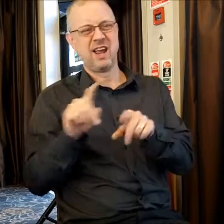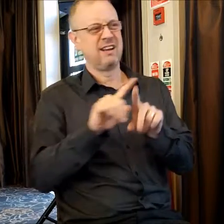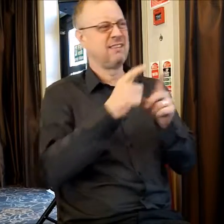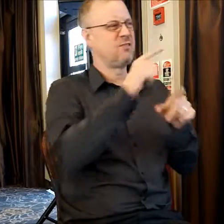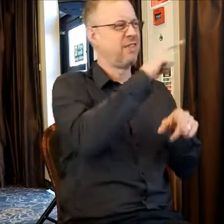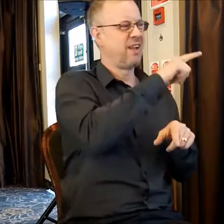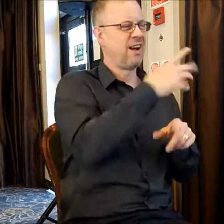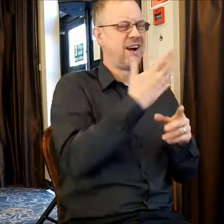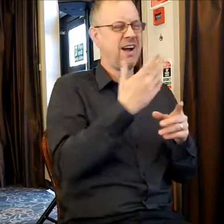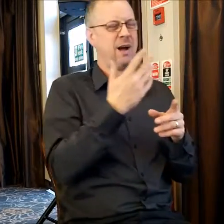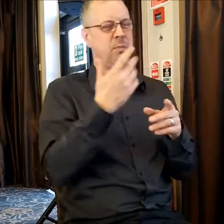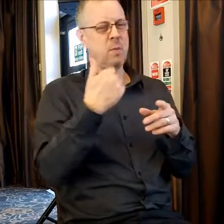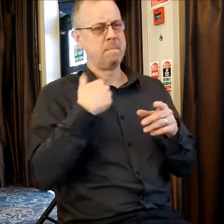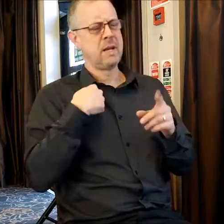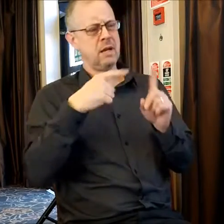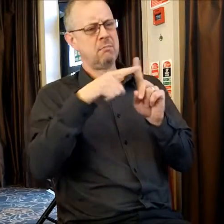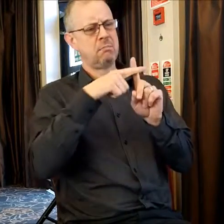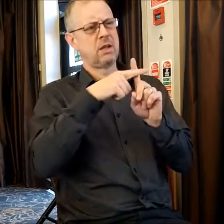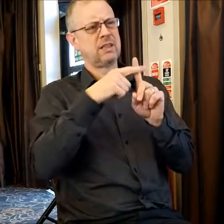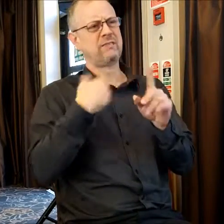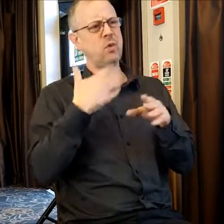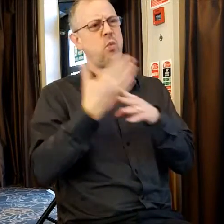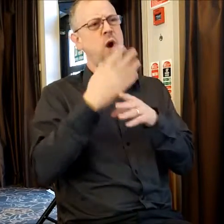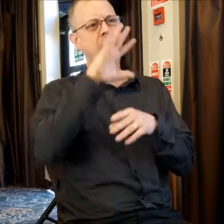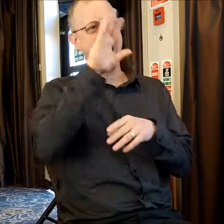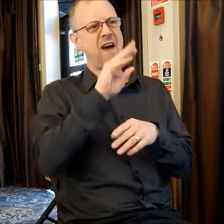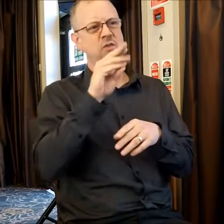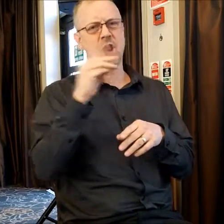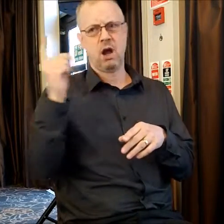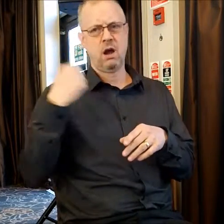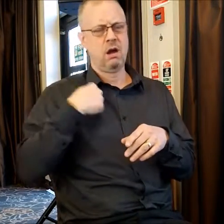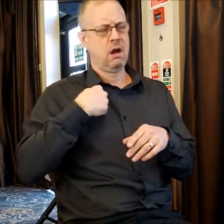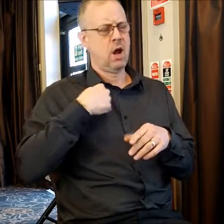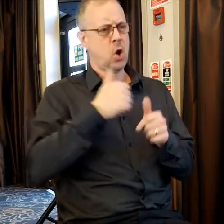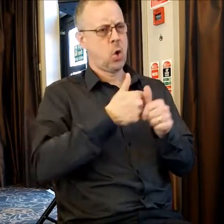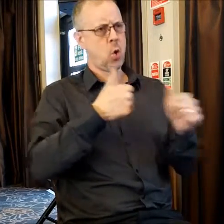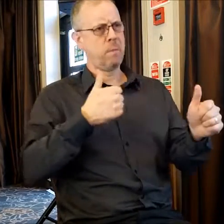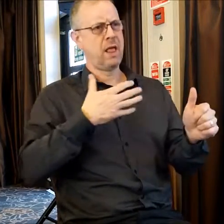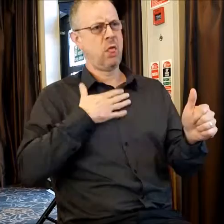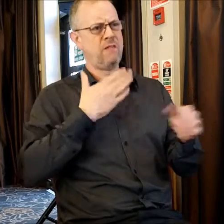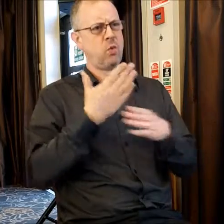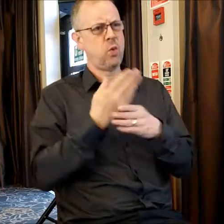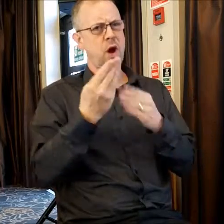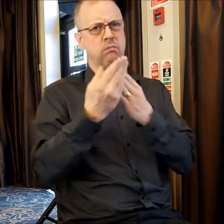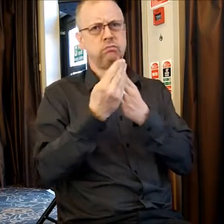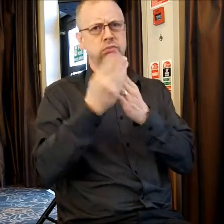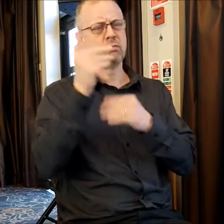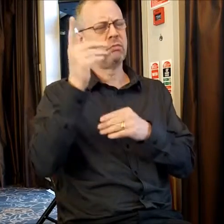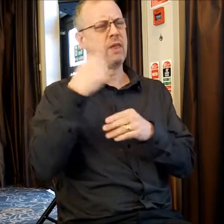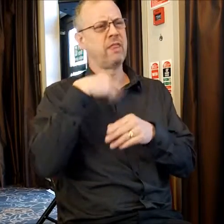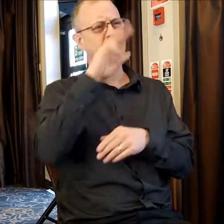positive about working in Africa. I wouldn't be anywhere else. I love it, our company loves it, and it's great, but it is